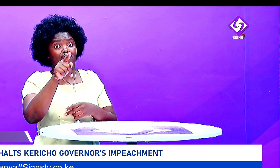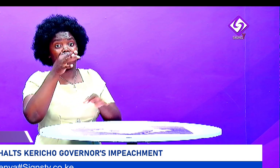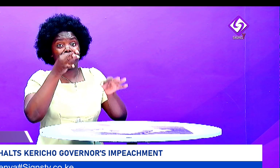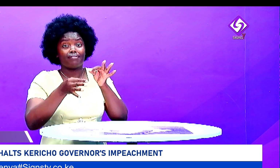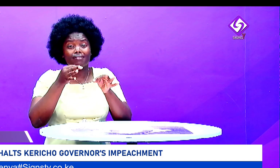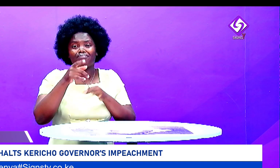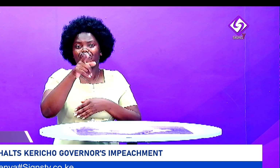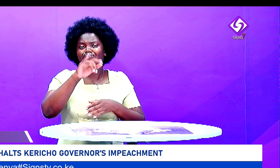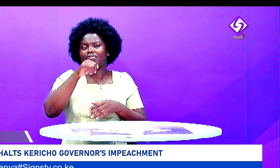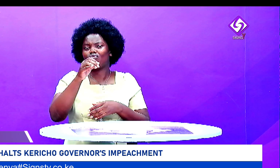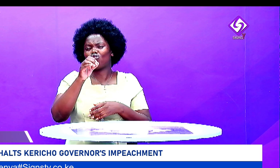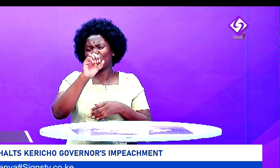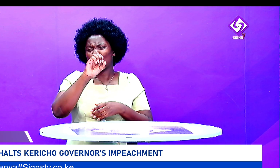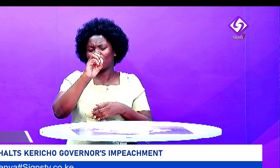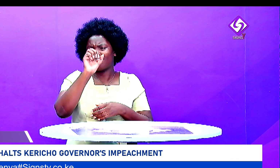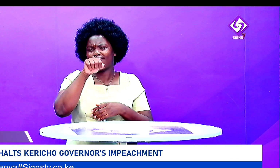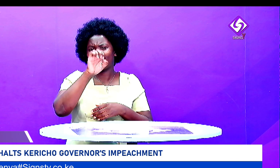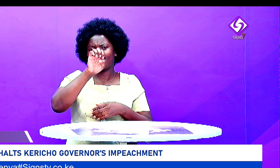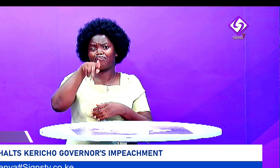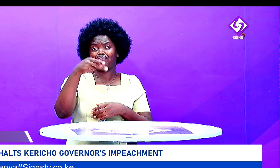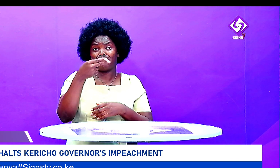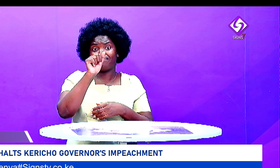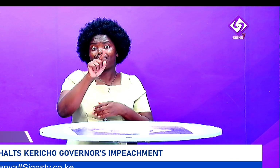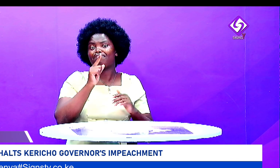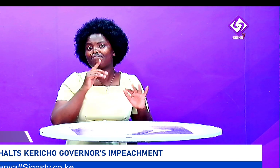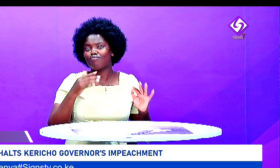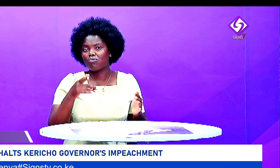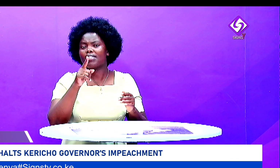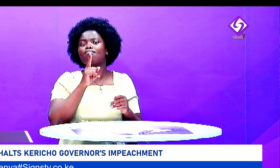the impeachment motion against Governor Eric Mutai.